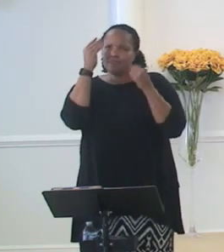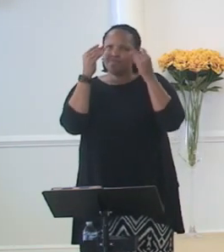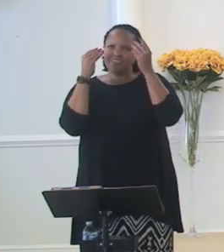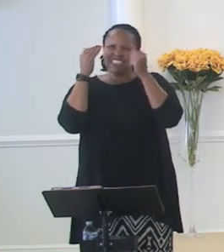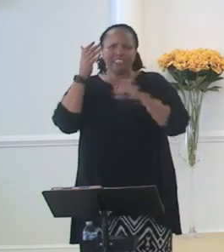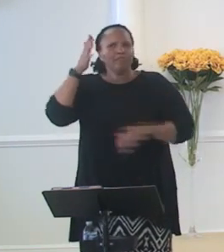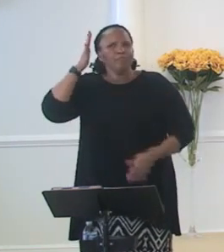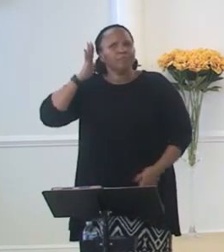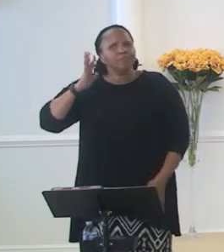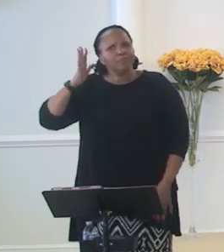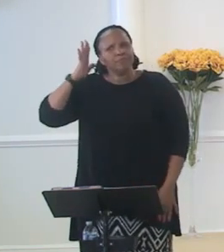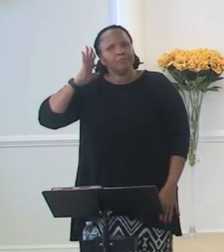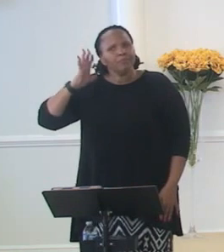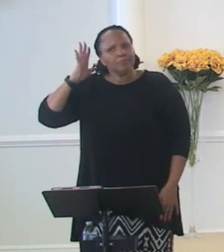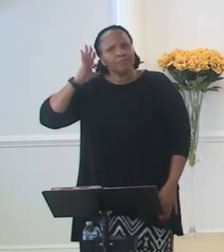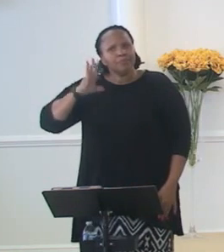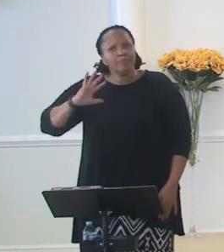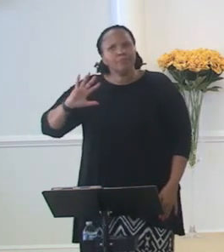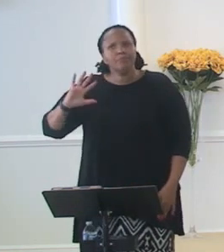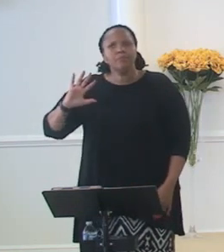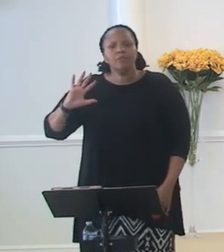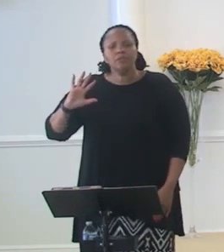the times that